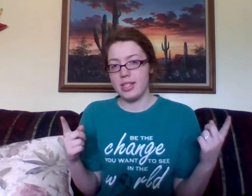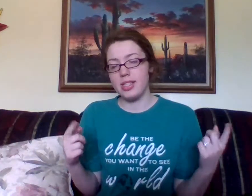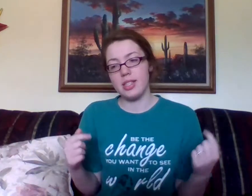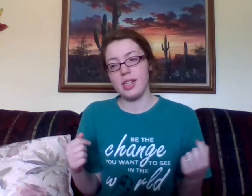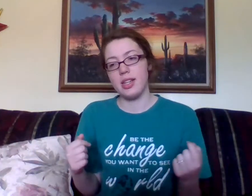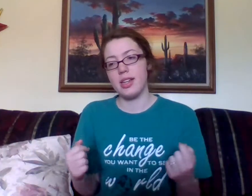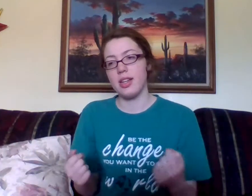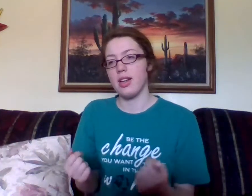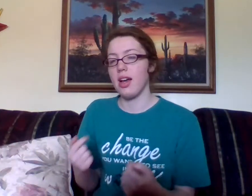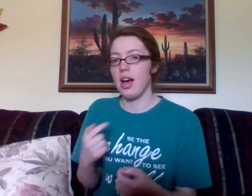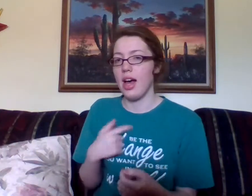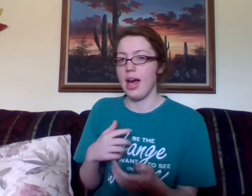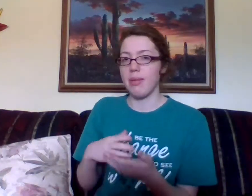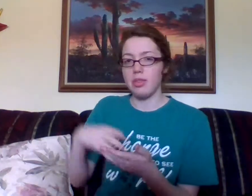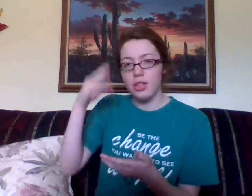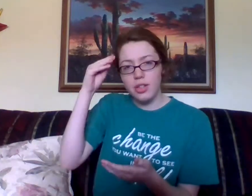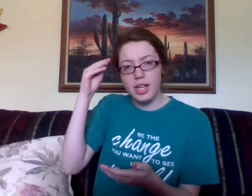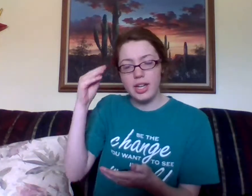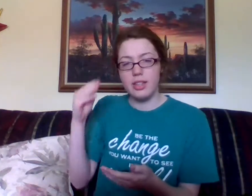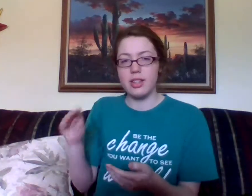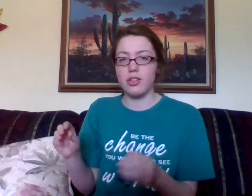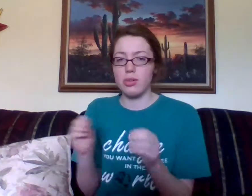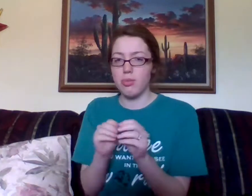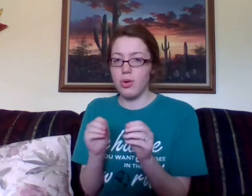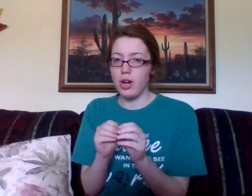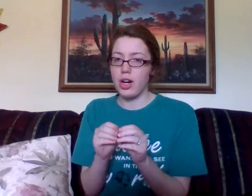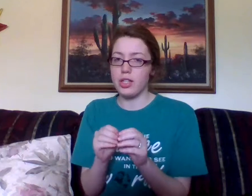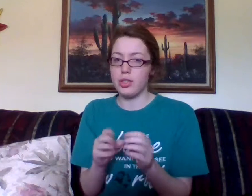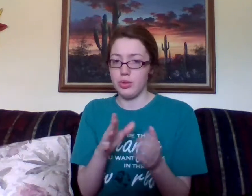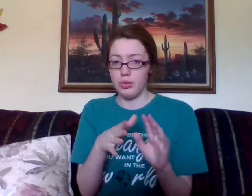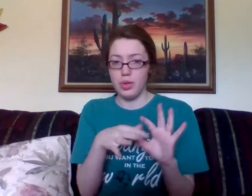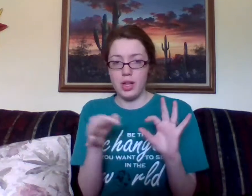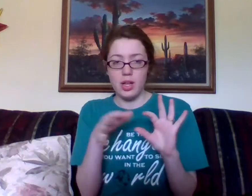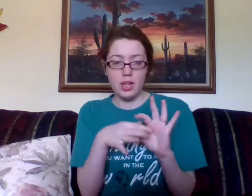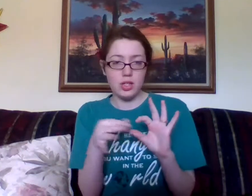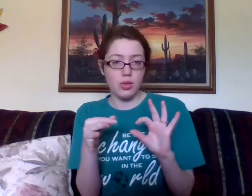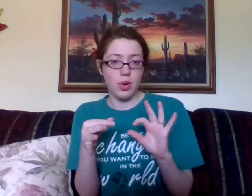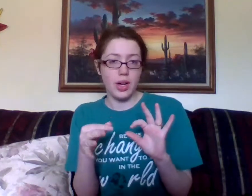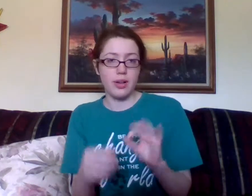But I'm learning there's more to story.